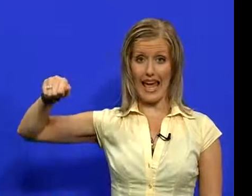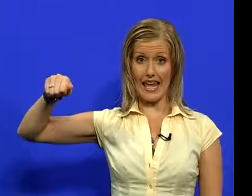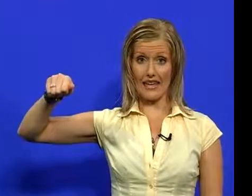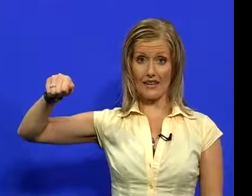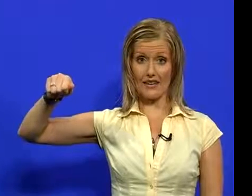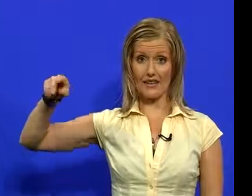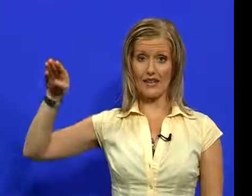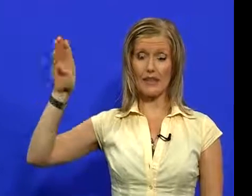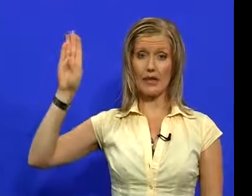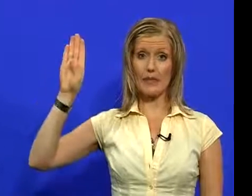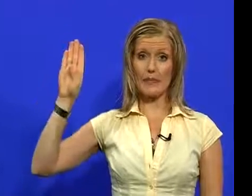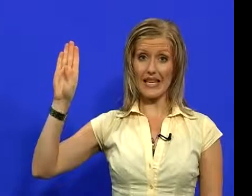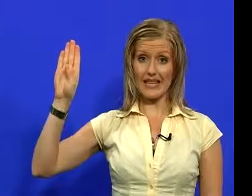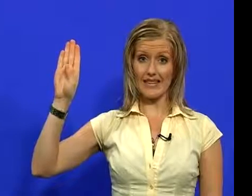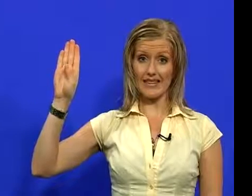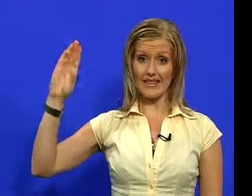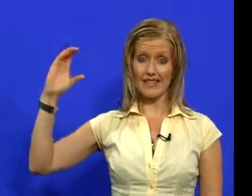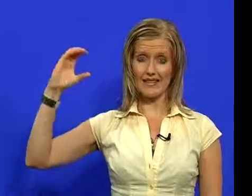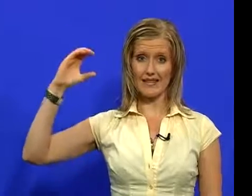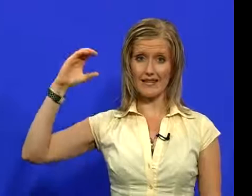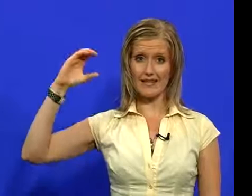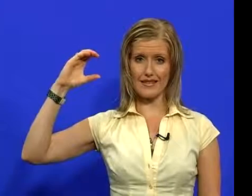A. B.